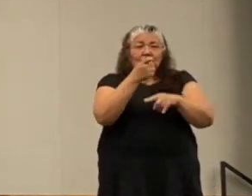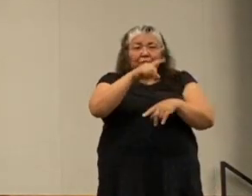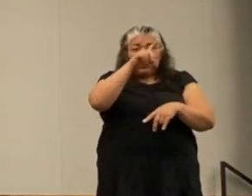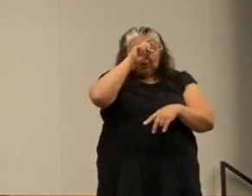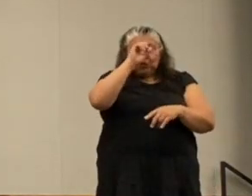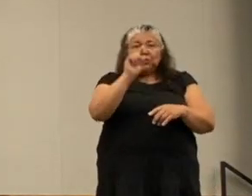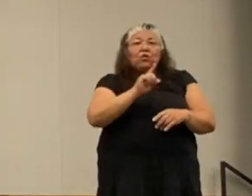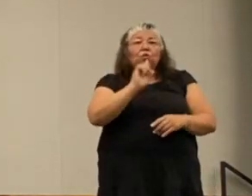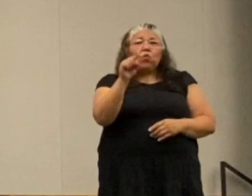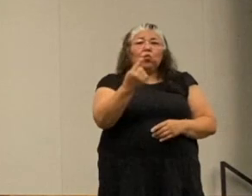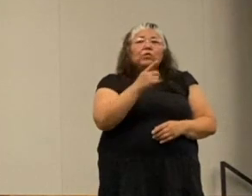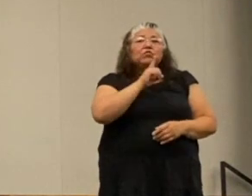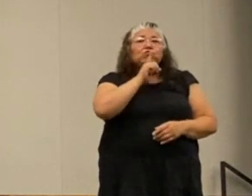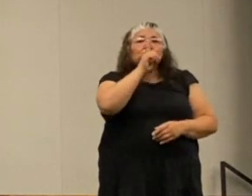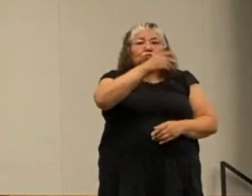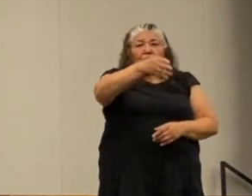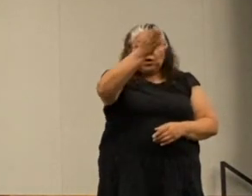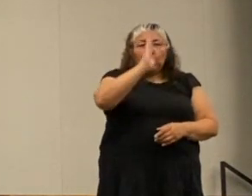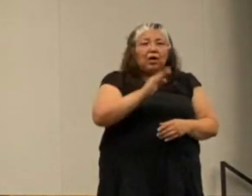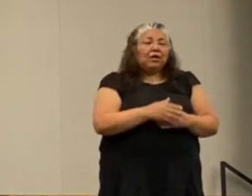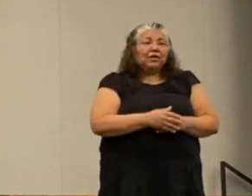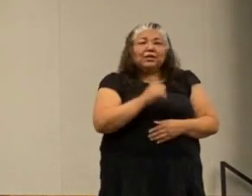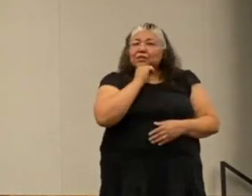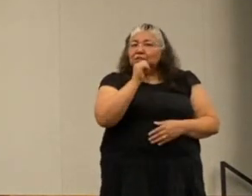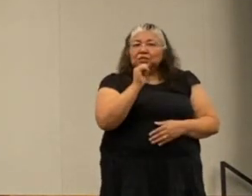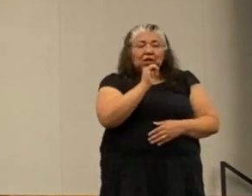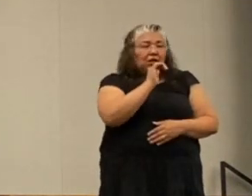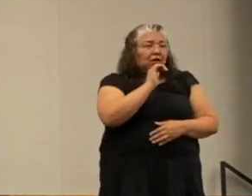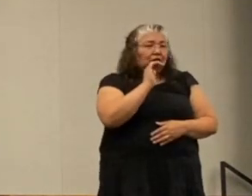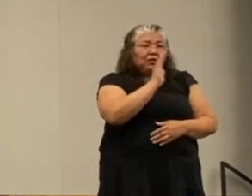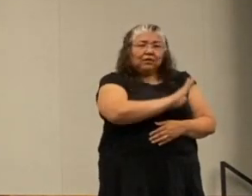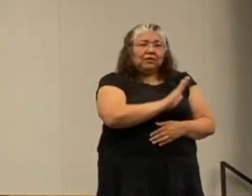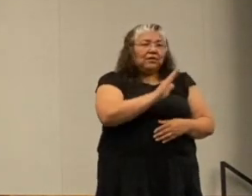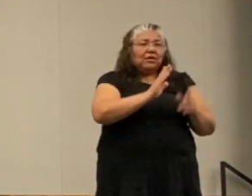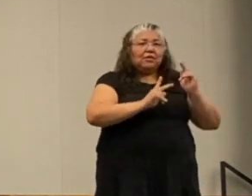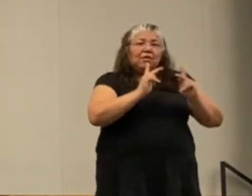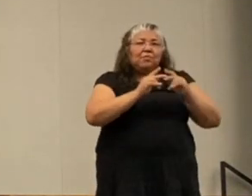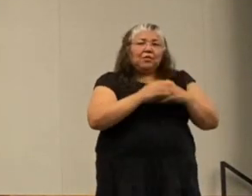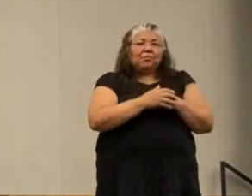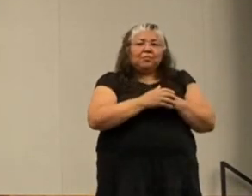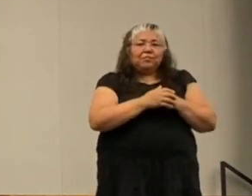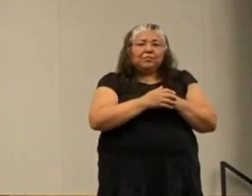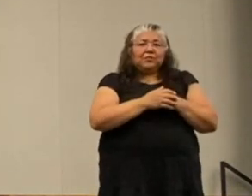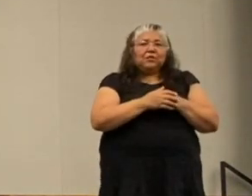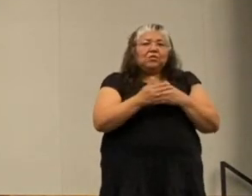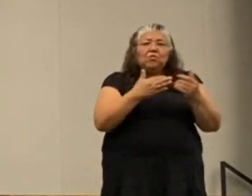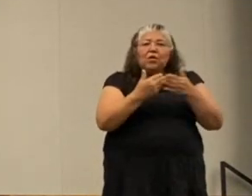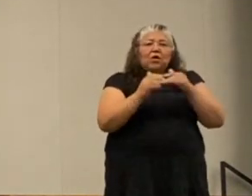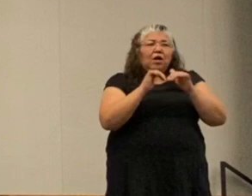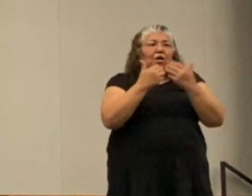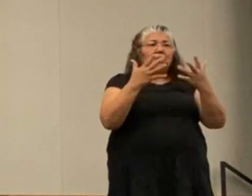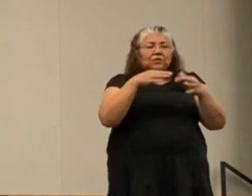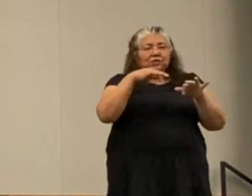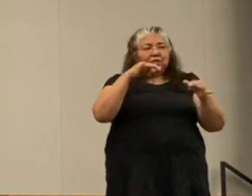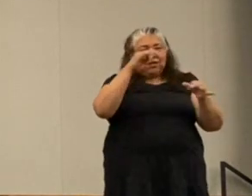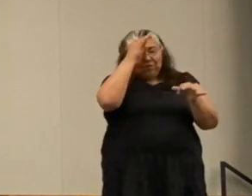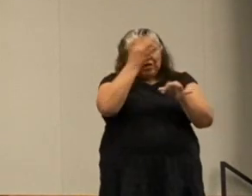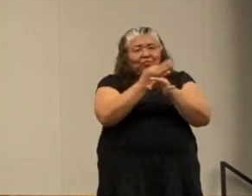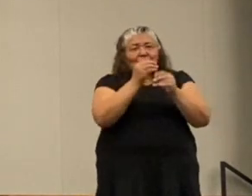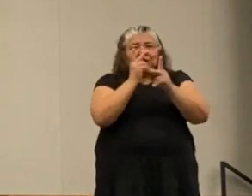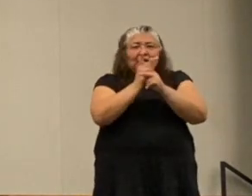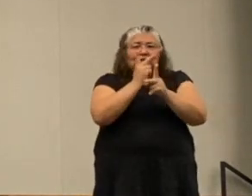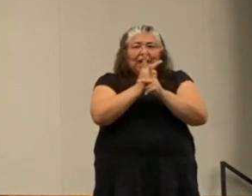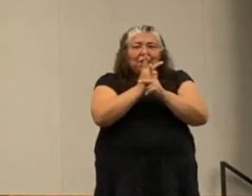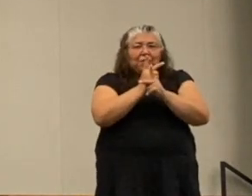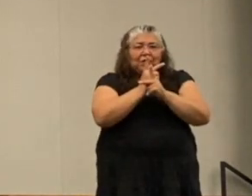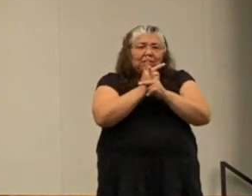only true God, they could not be his people, no matter how faithfully they kept the other nine commandments. If they didn't believe that he was the